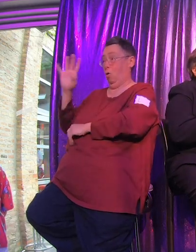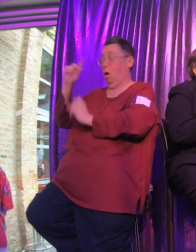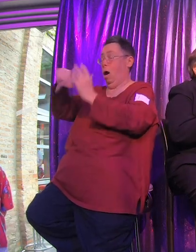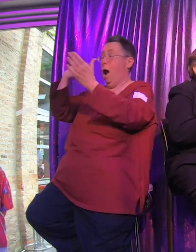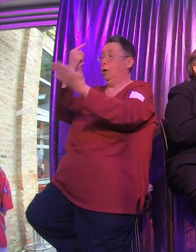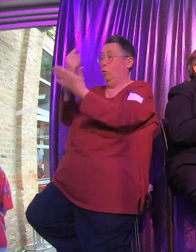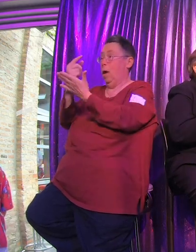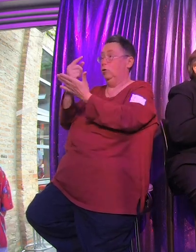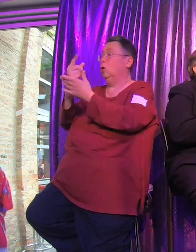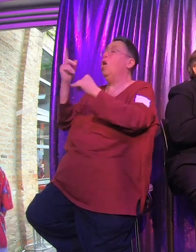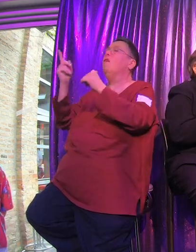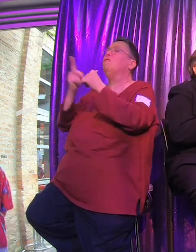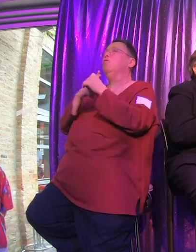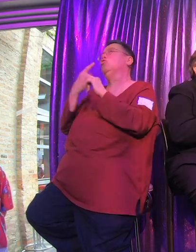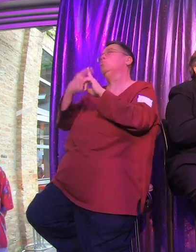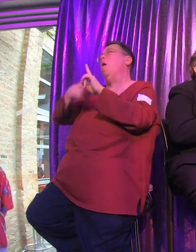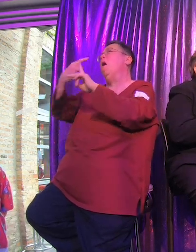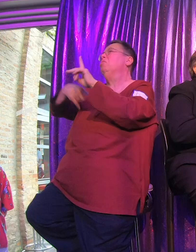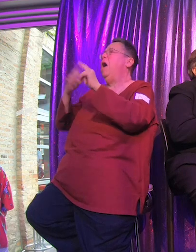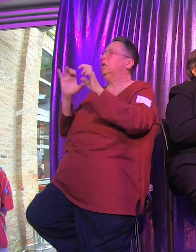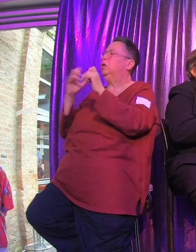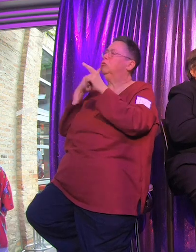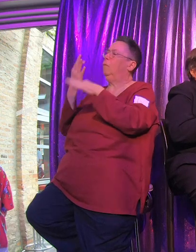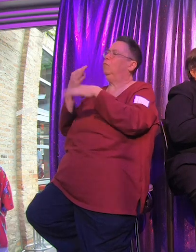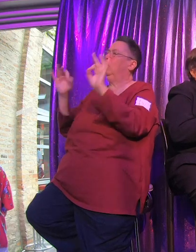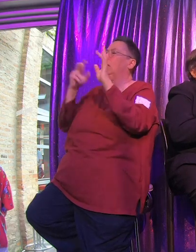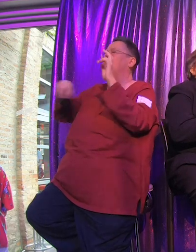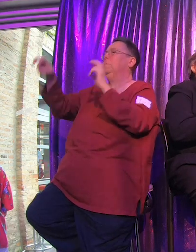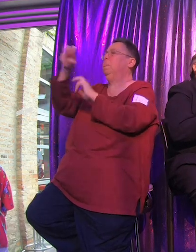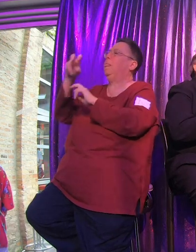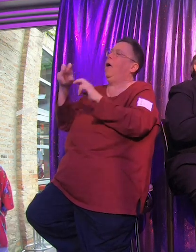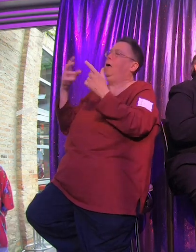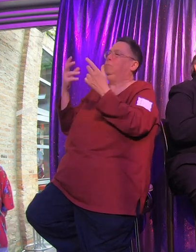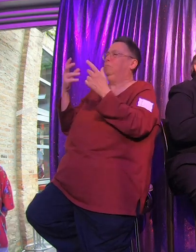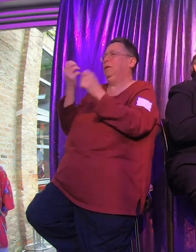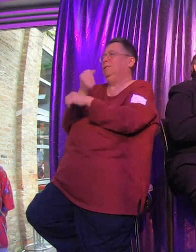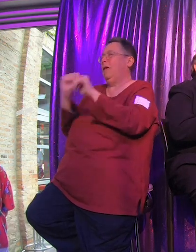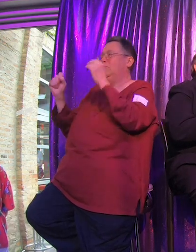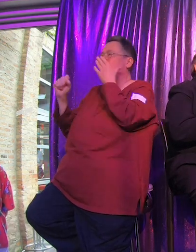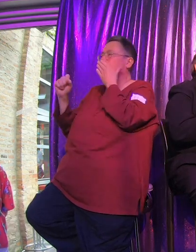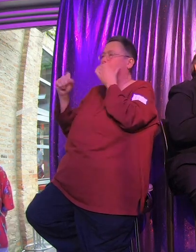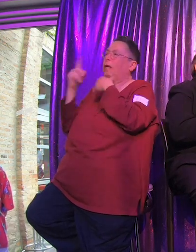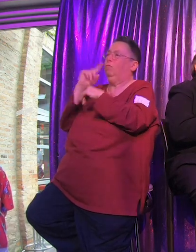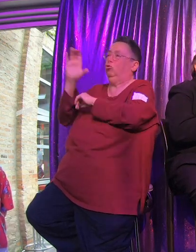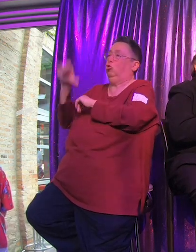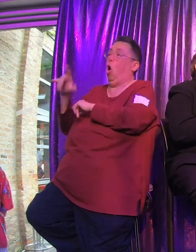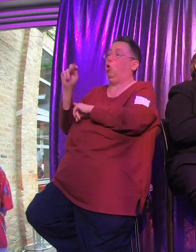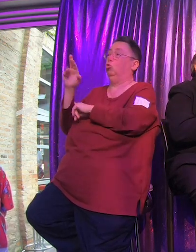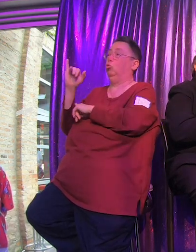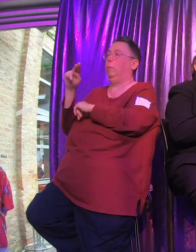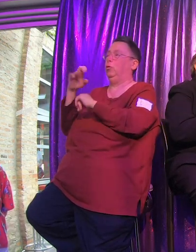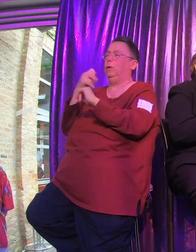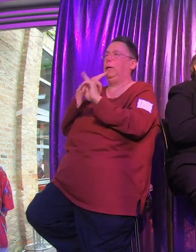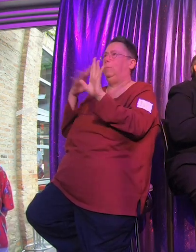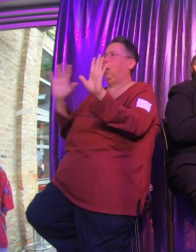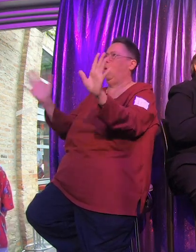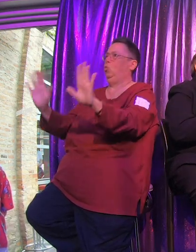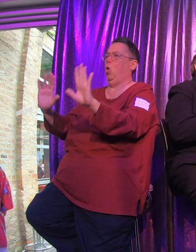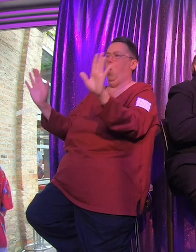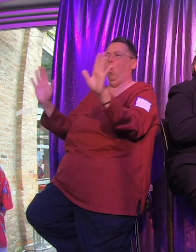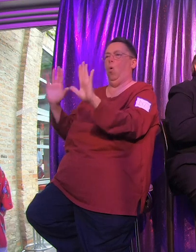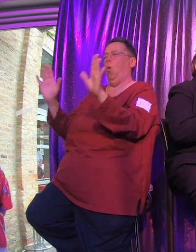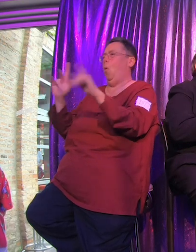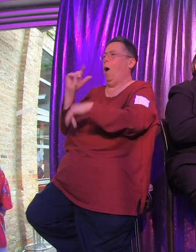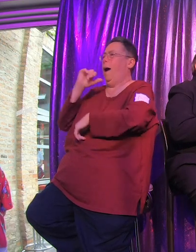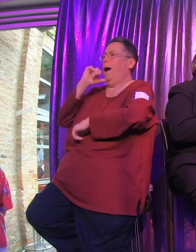graduated, the first month I did do a couple freelance pieces on heater safety for the Chicago Tribune, and I was like, oh no. I'm